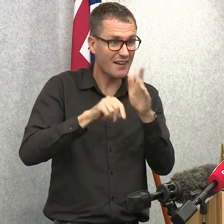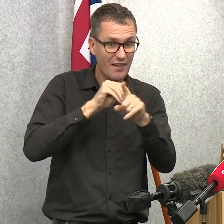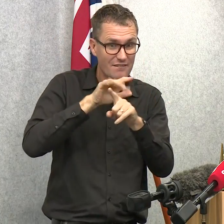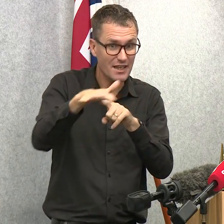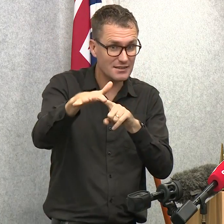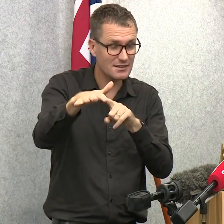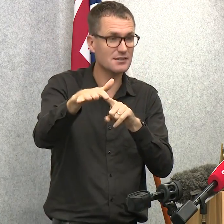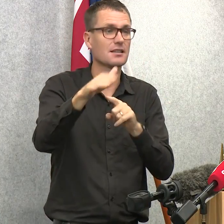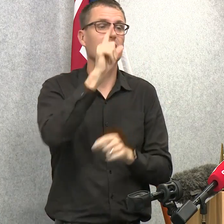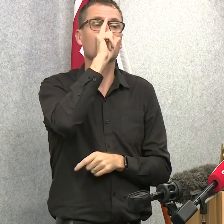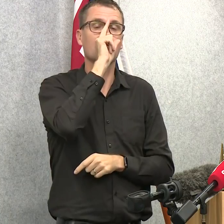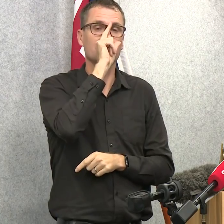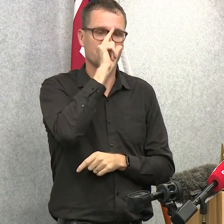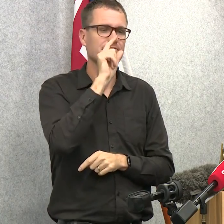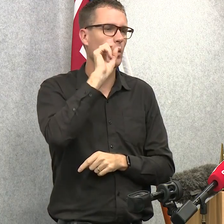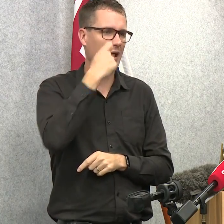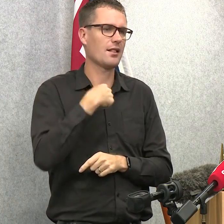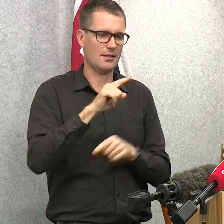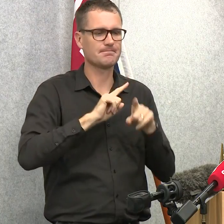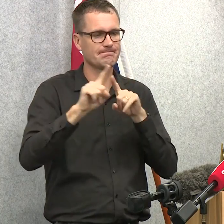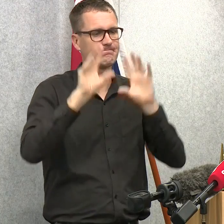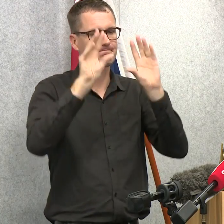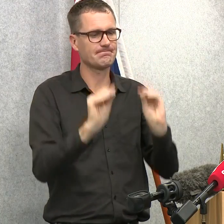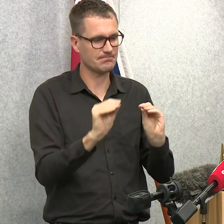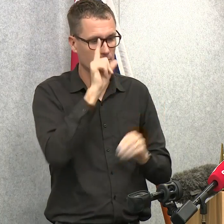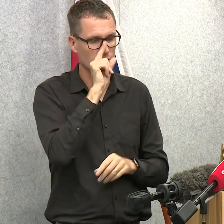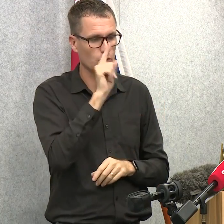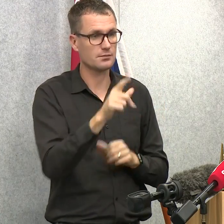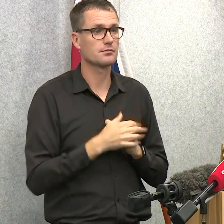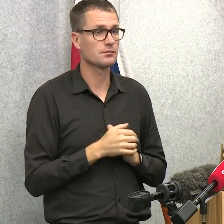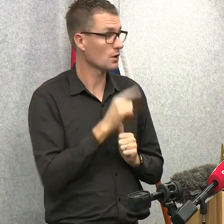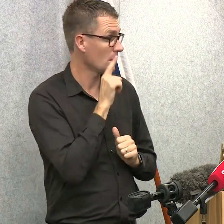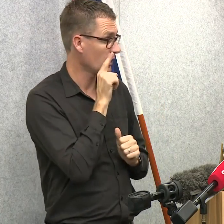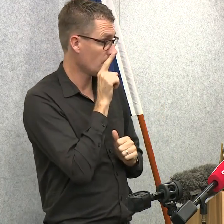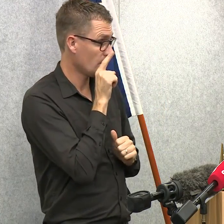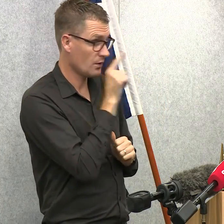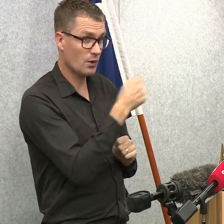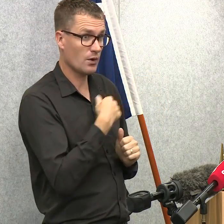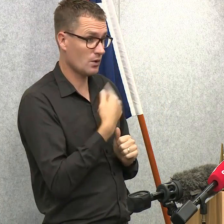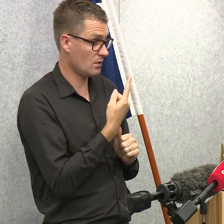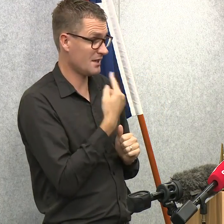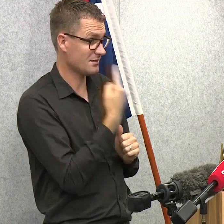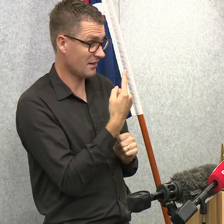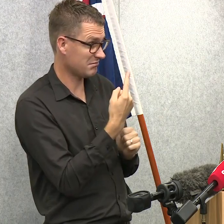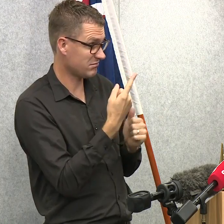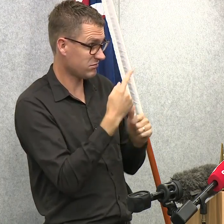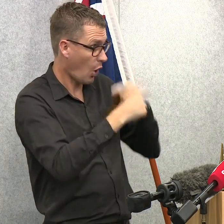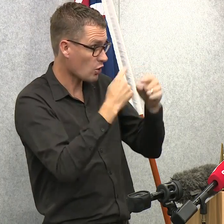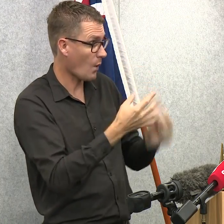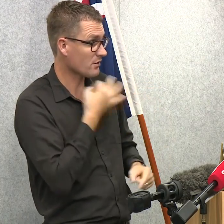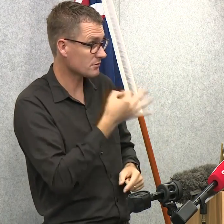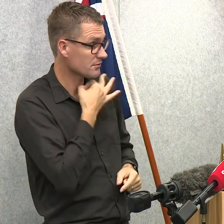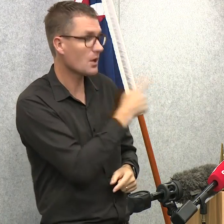ongoing threat? Right now, the current threat level for New Zealand is at high, so we're taking